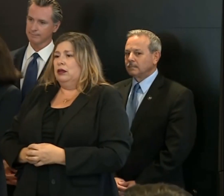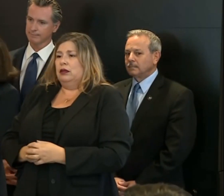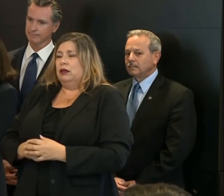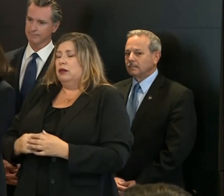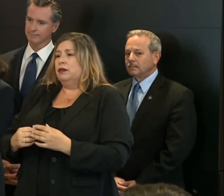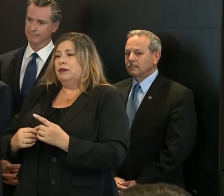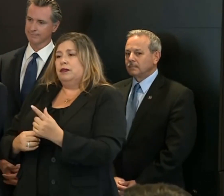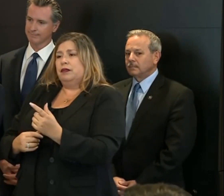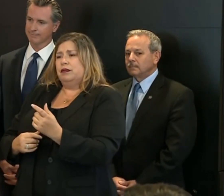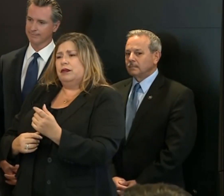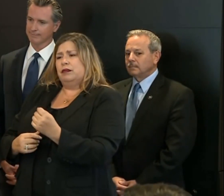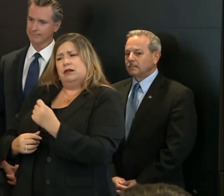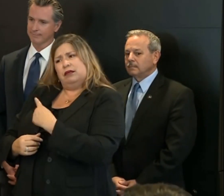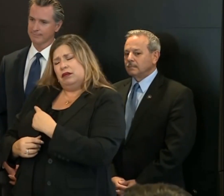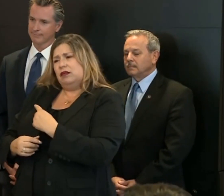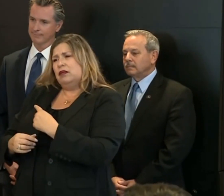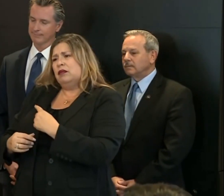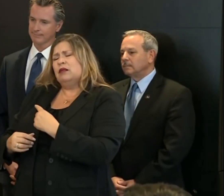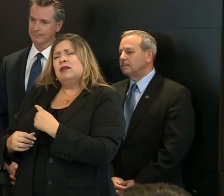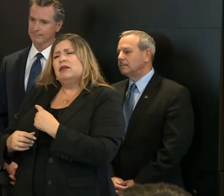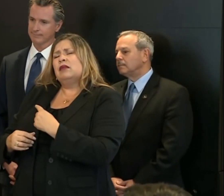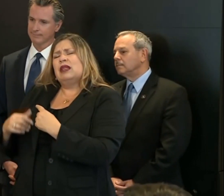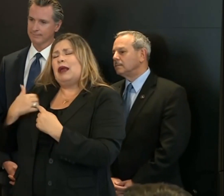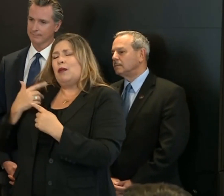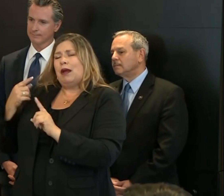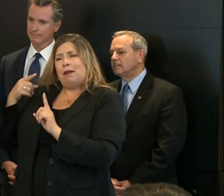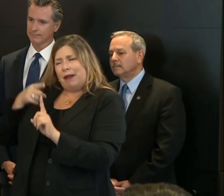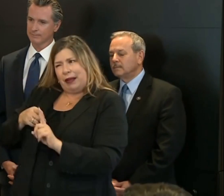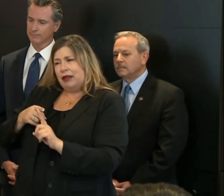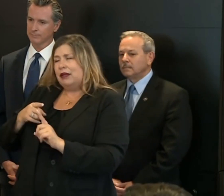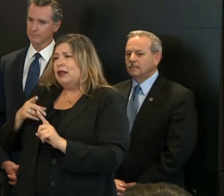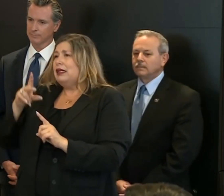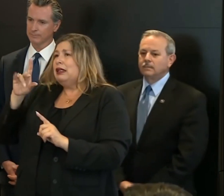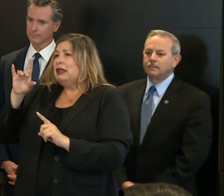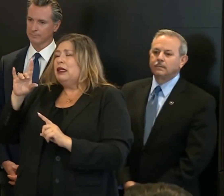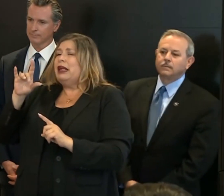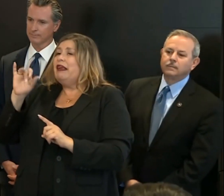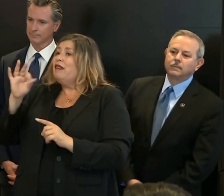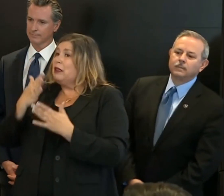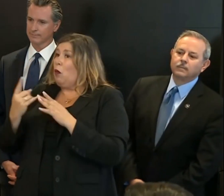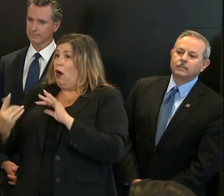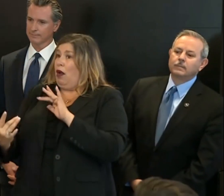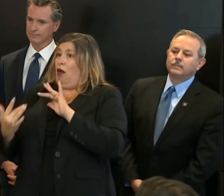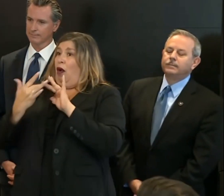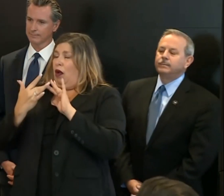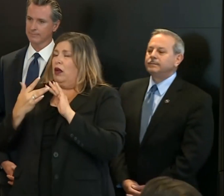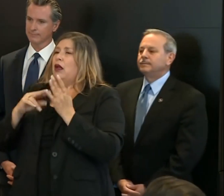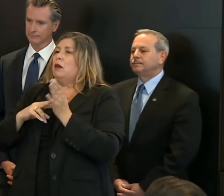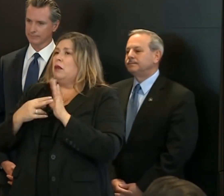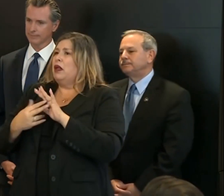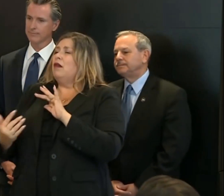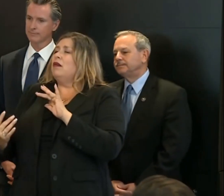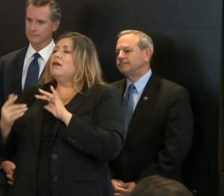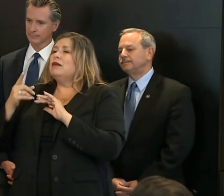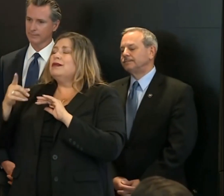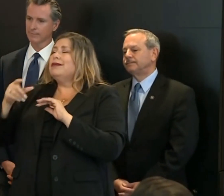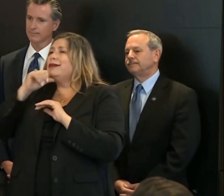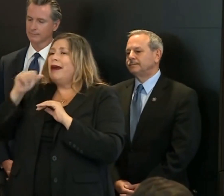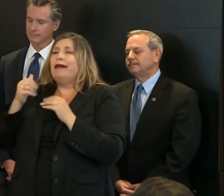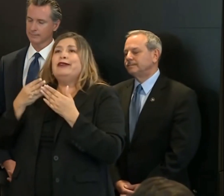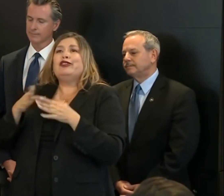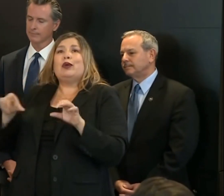in terms of that, though. There was nothing that went out blanket to the community. If someone got contacted, it was part of the contact tracing, not a